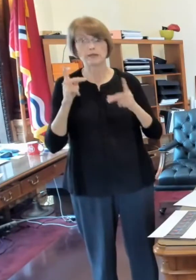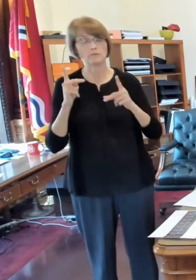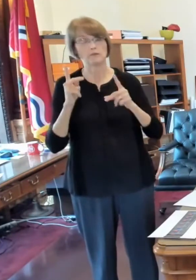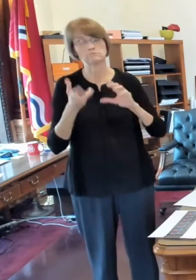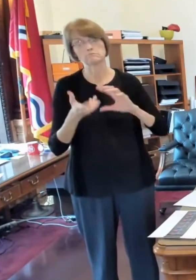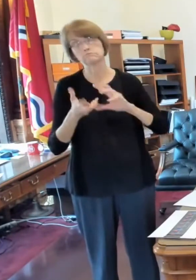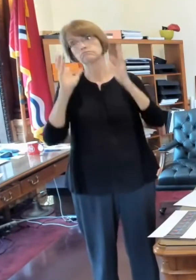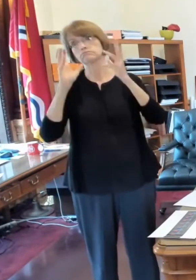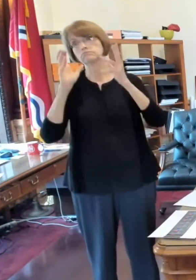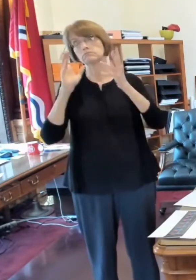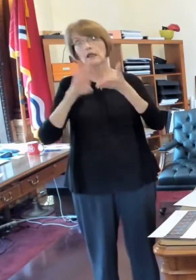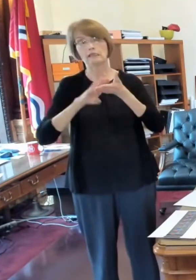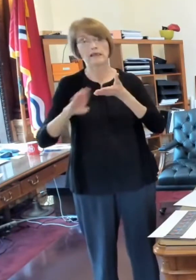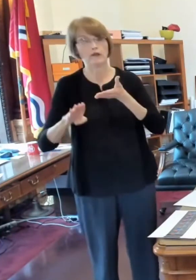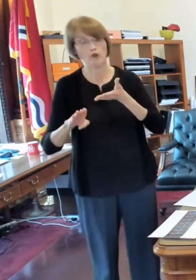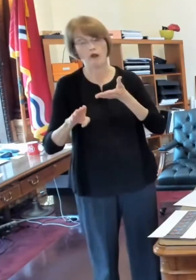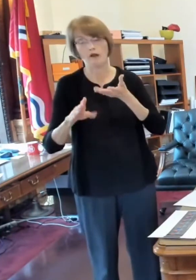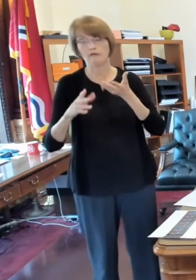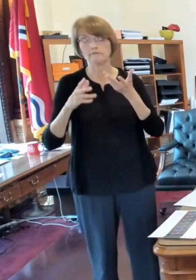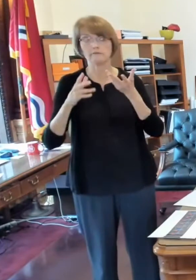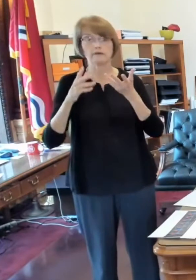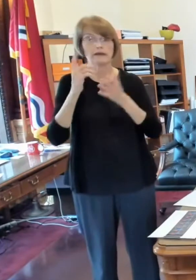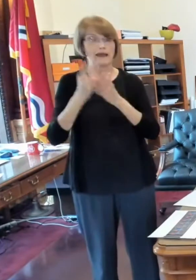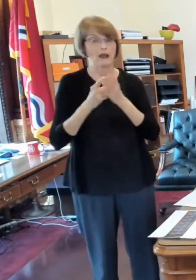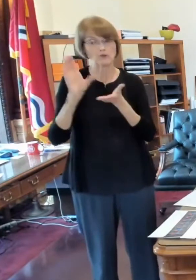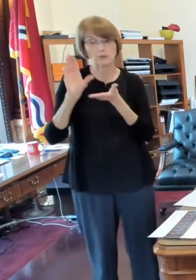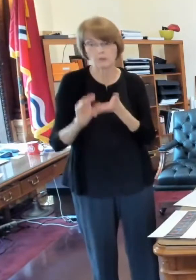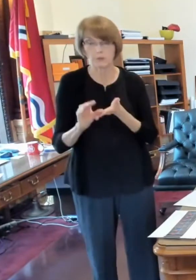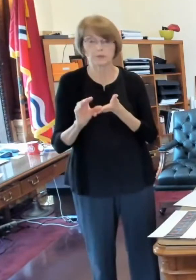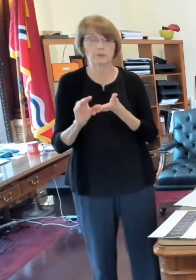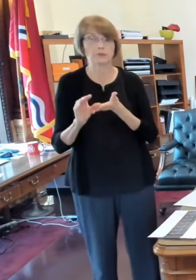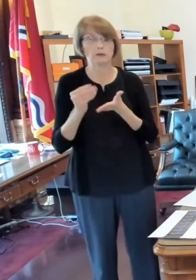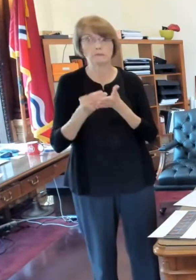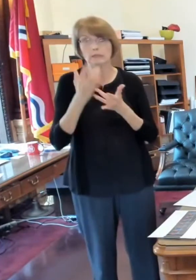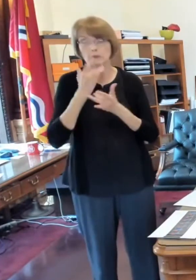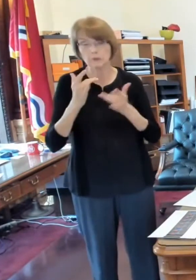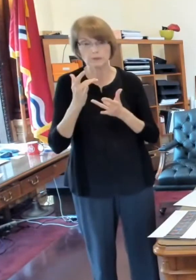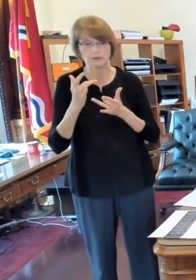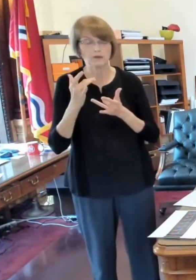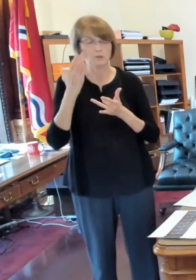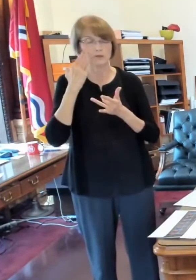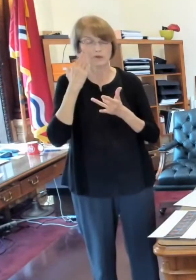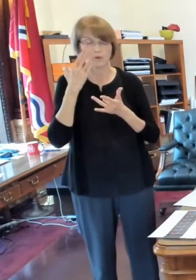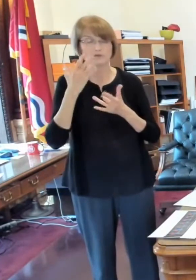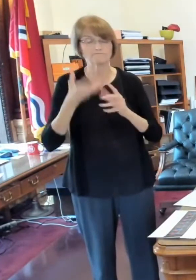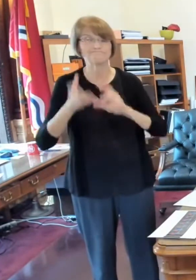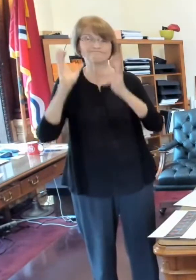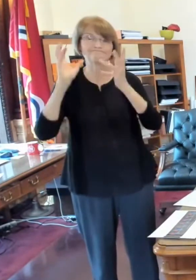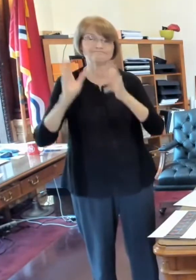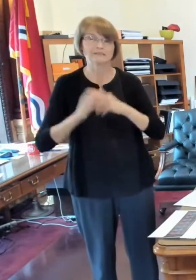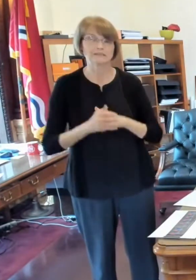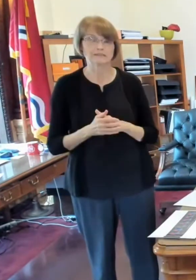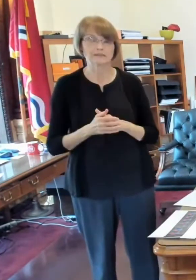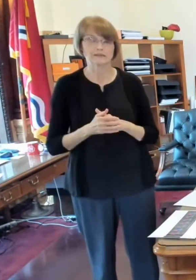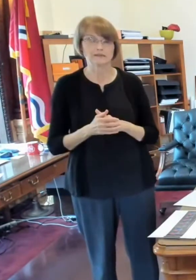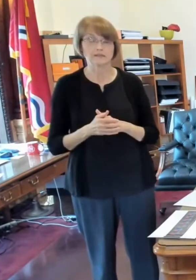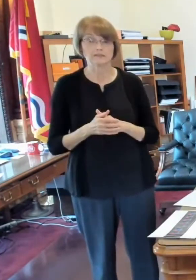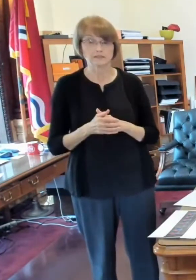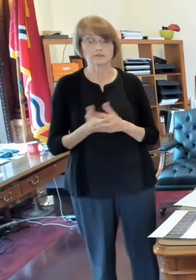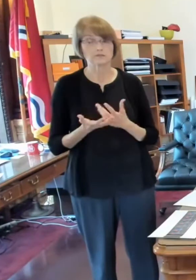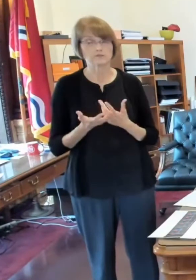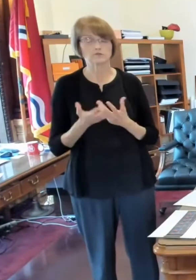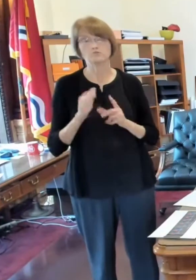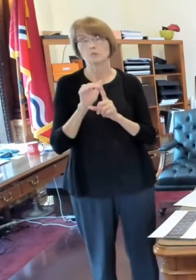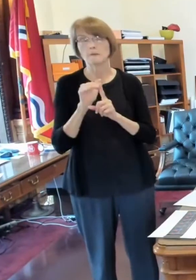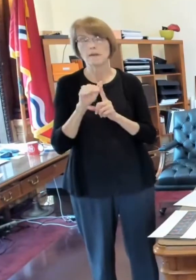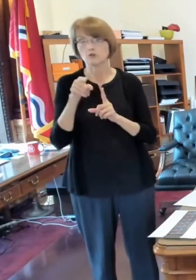have been laid off or whose hours have been significantly reduced. So just a reminder about